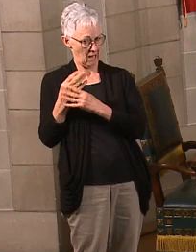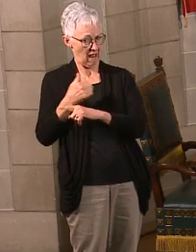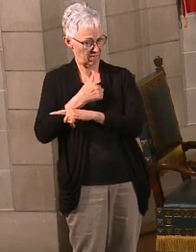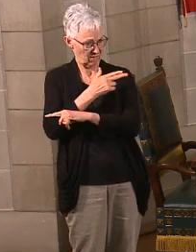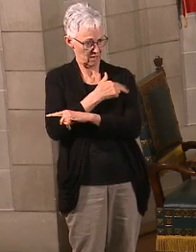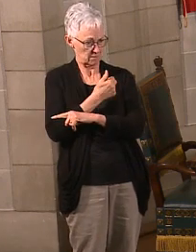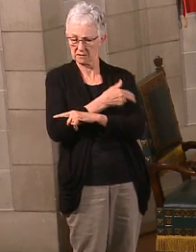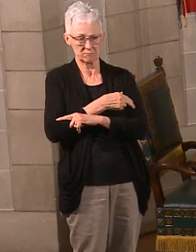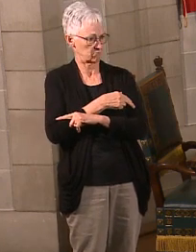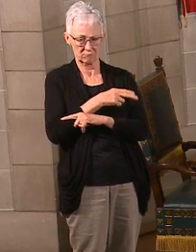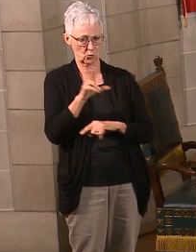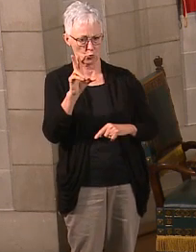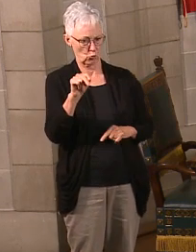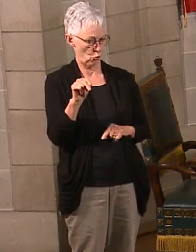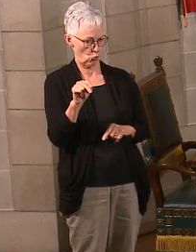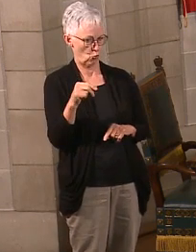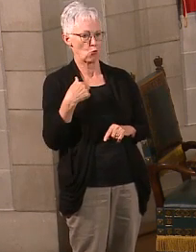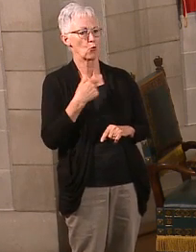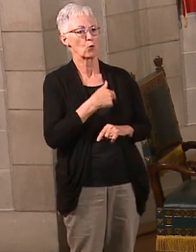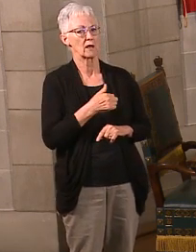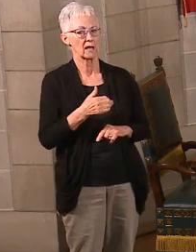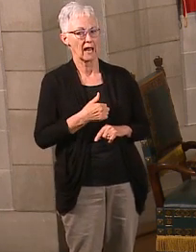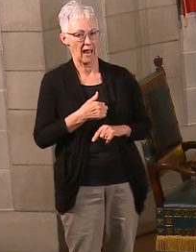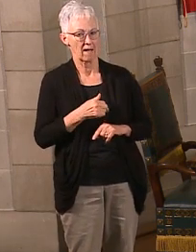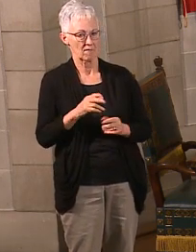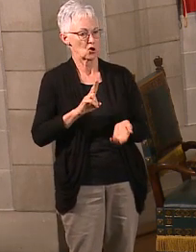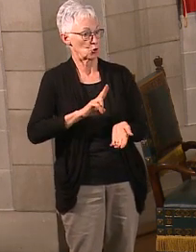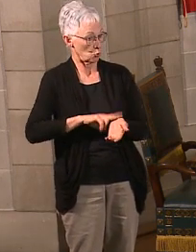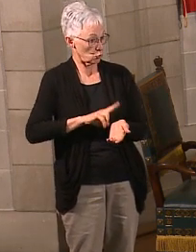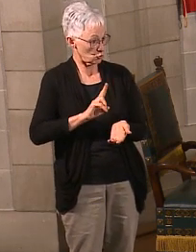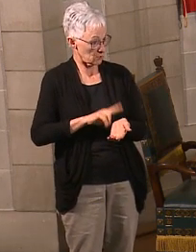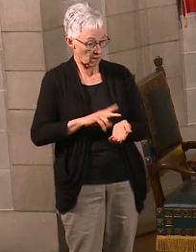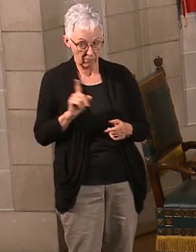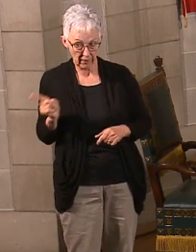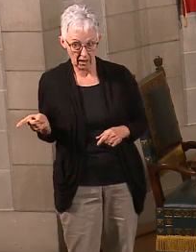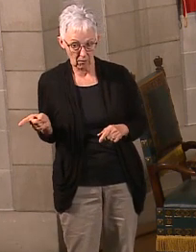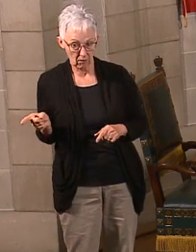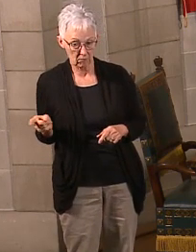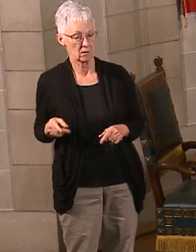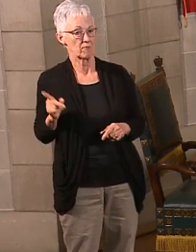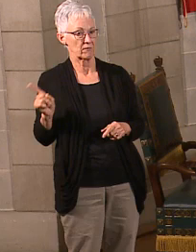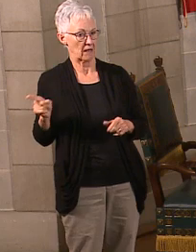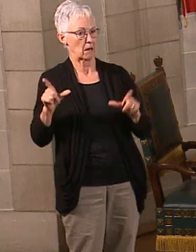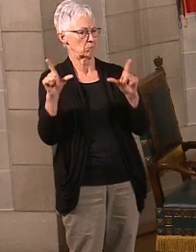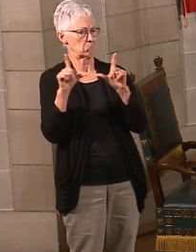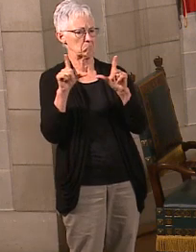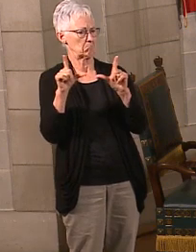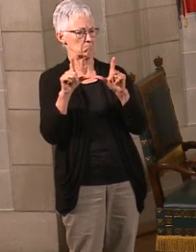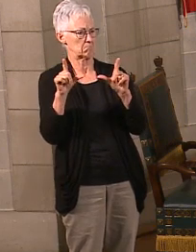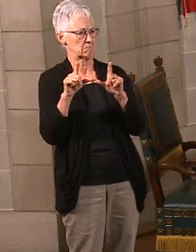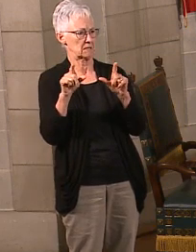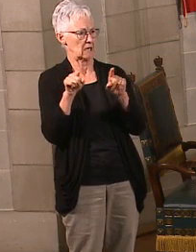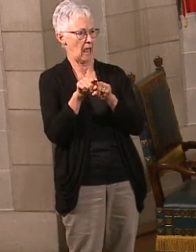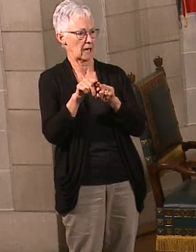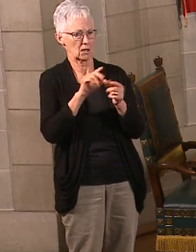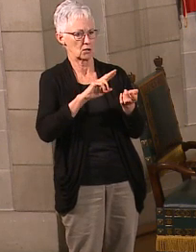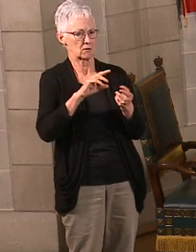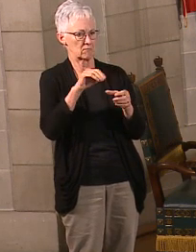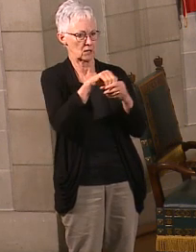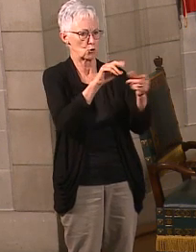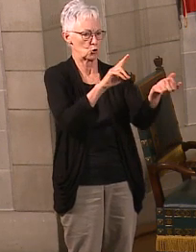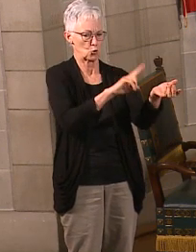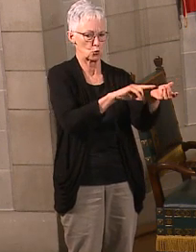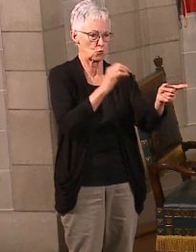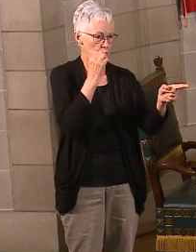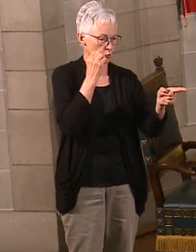care. We run skilled nursing facilities. They're licensed at the same level as a nursing home. So we're able to